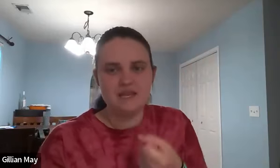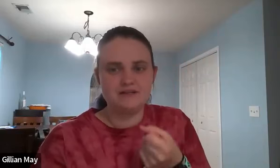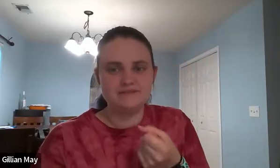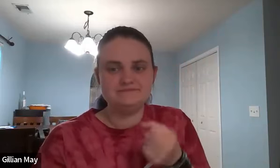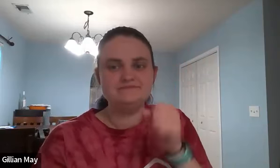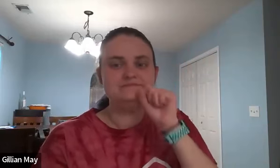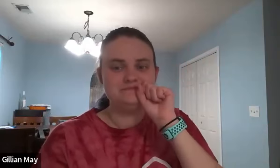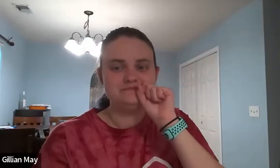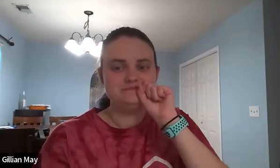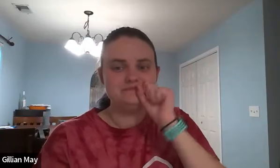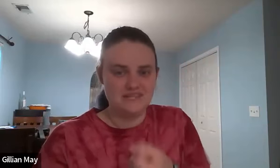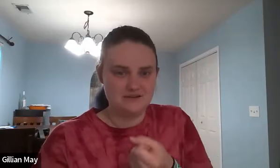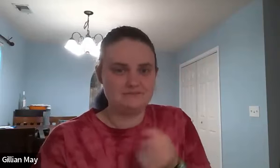carrot. Carrot.